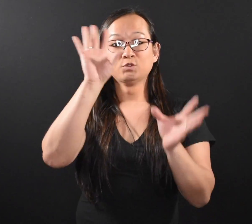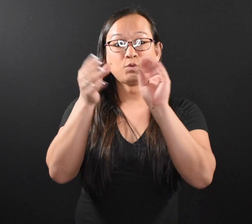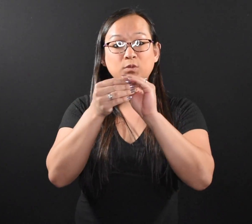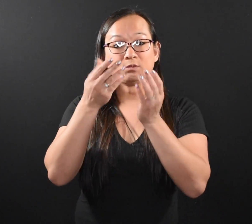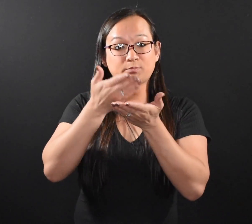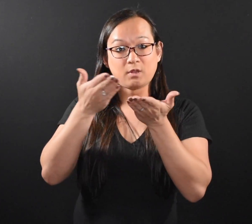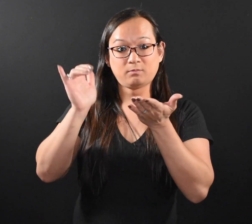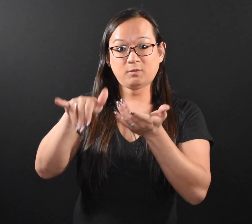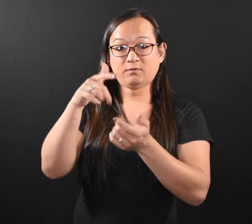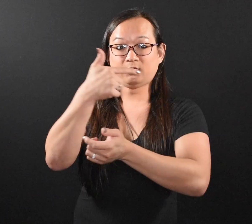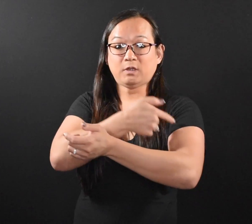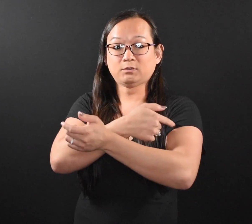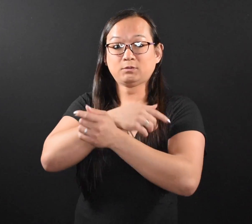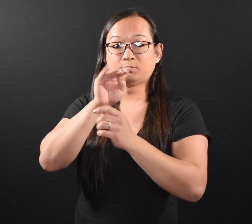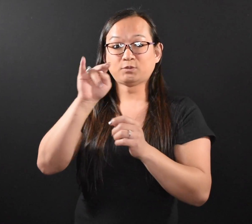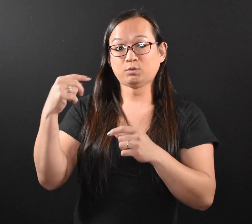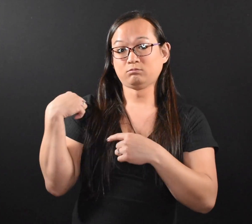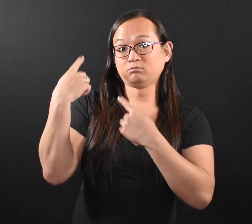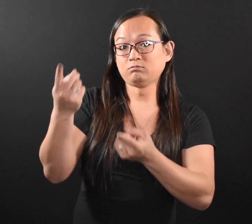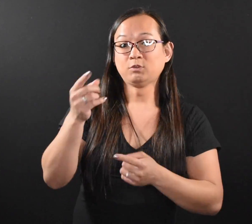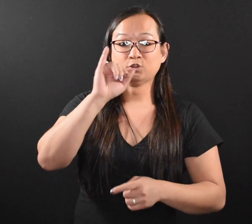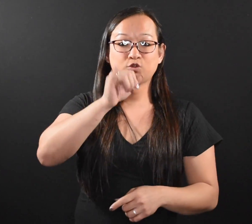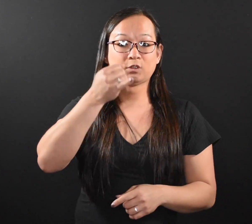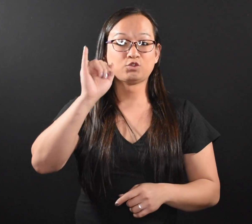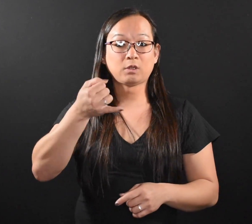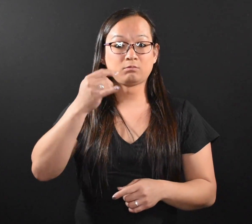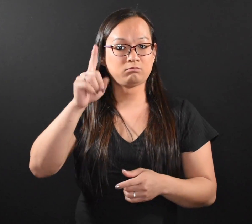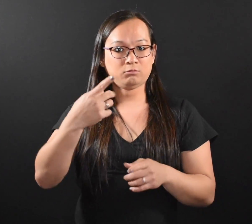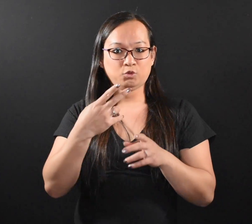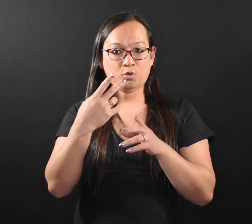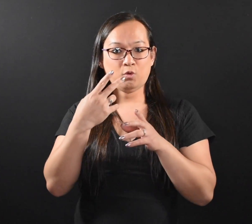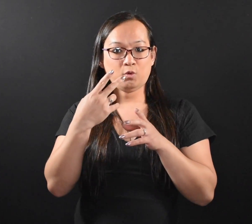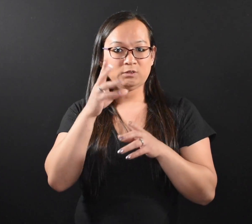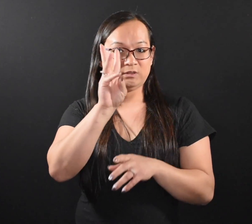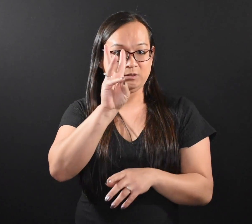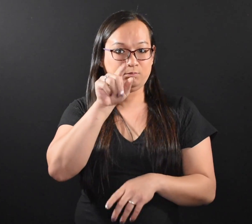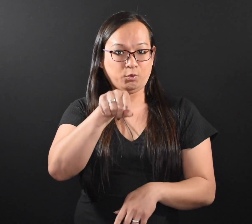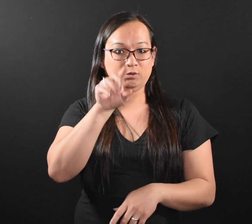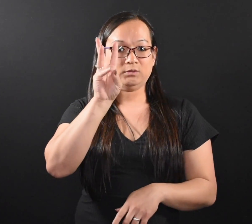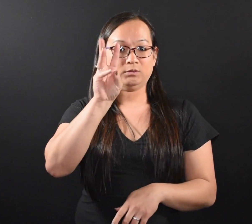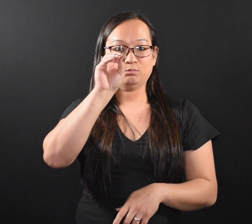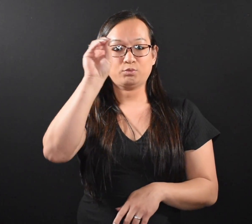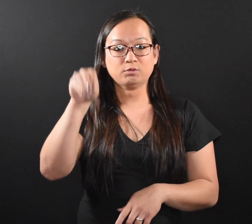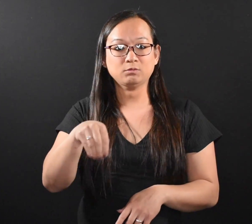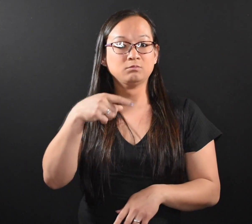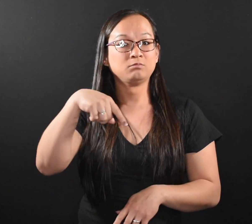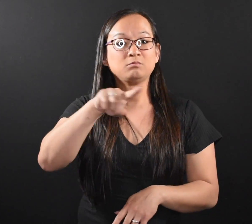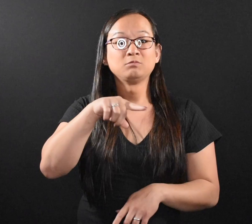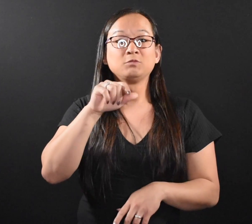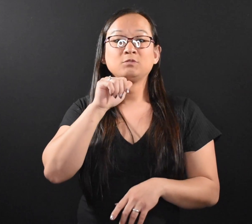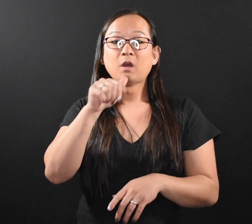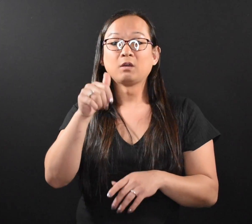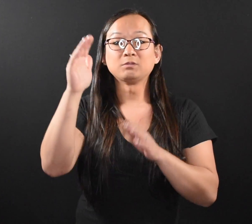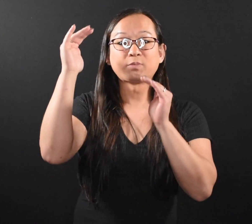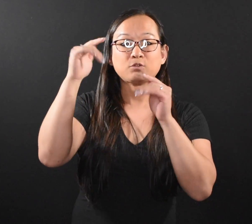The Johnson & Johnson vaccine represents about 6.6% of the total supply of vaccines Minnesota has received to